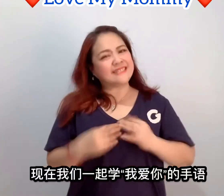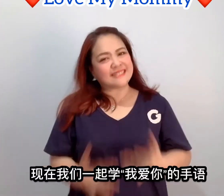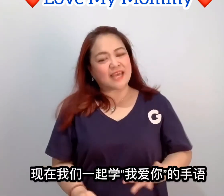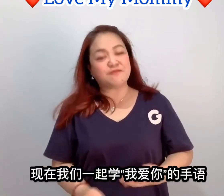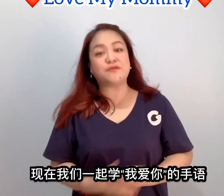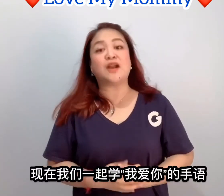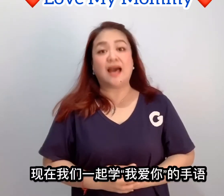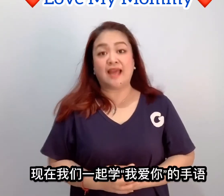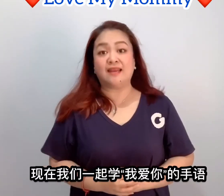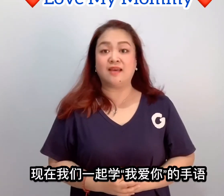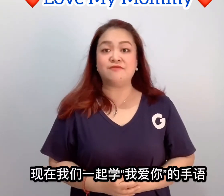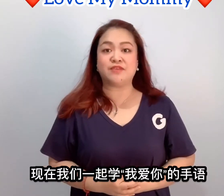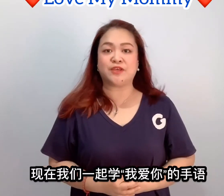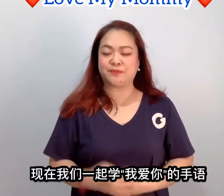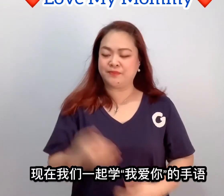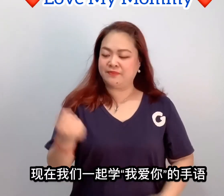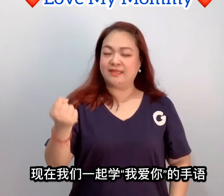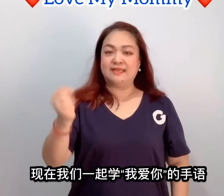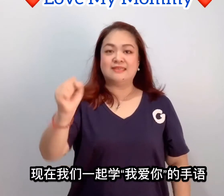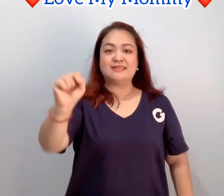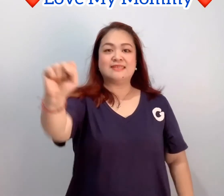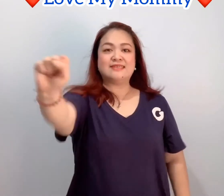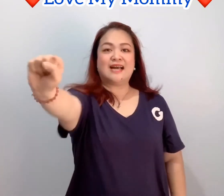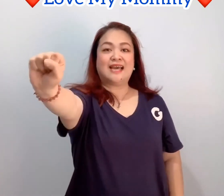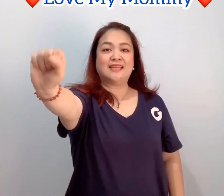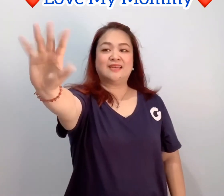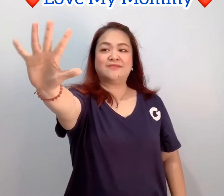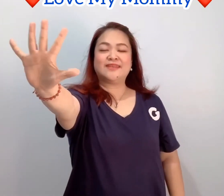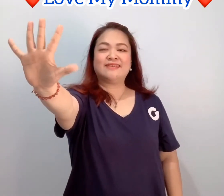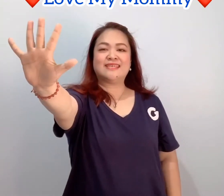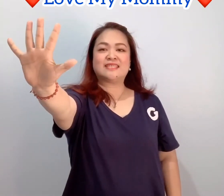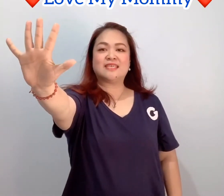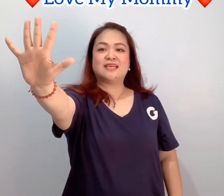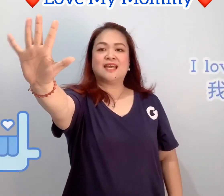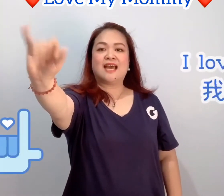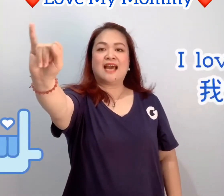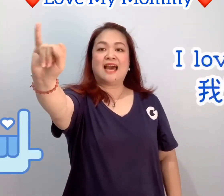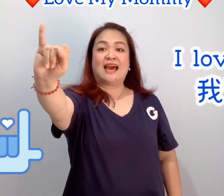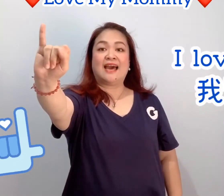for I love you? I love you is I